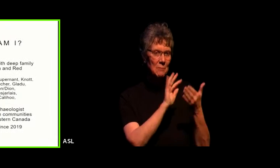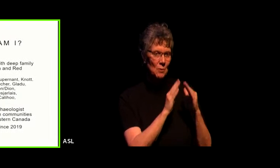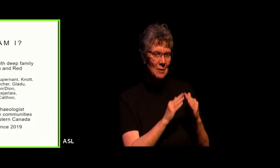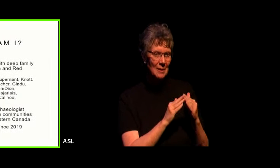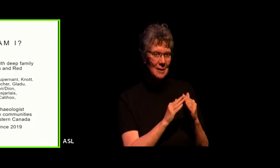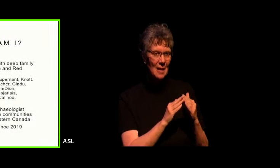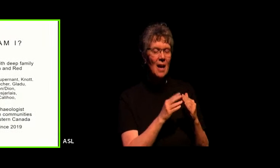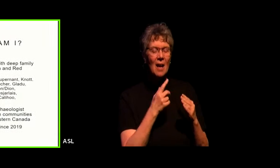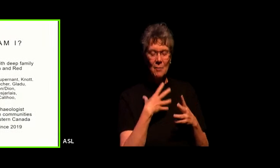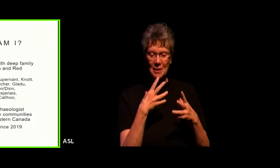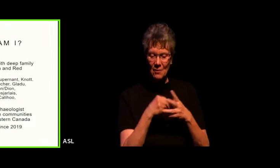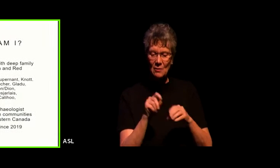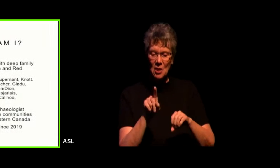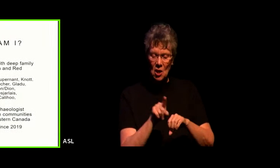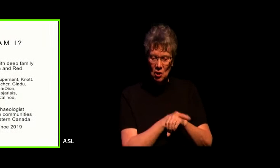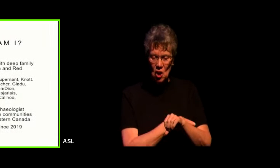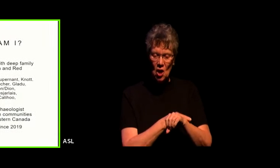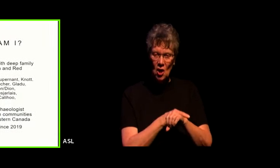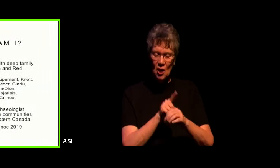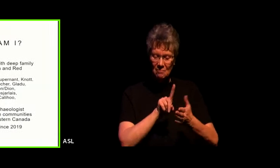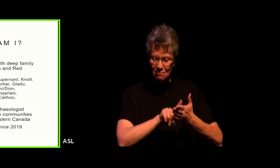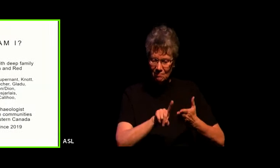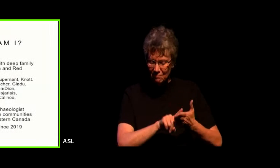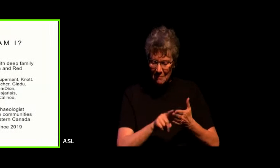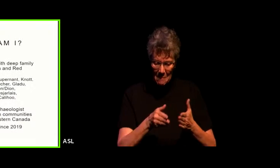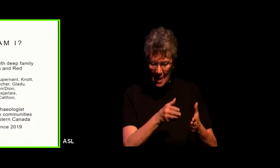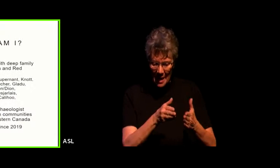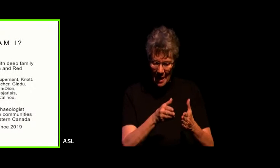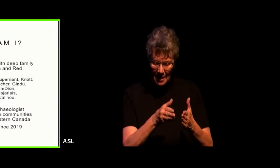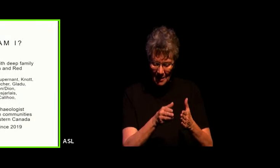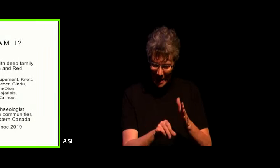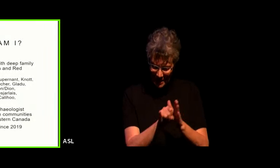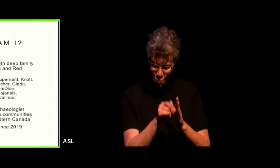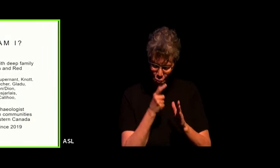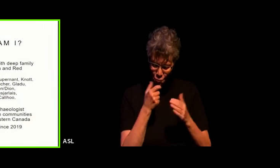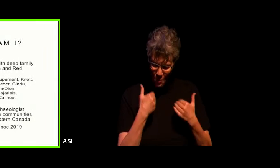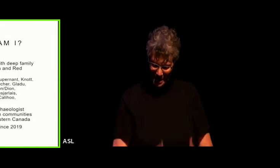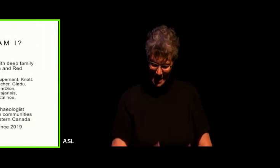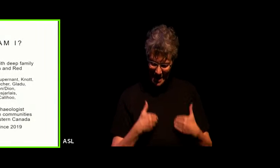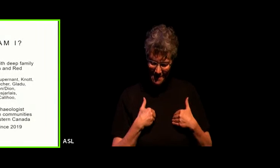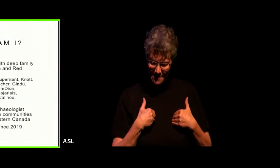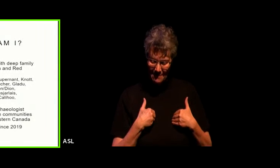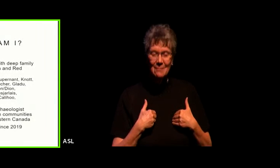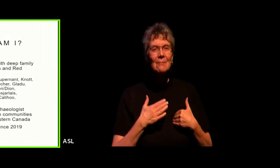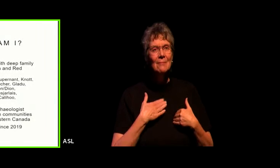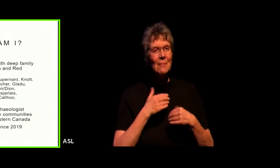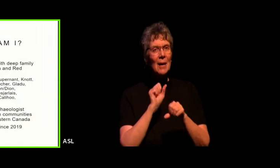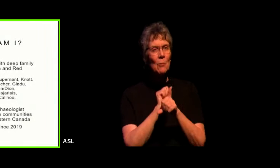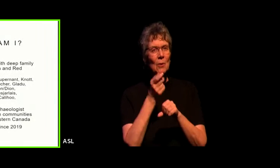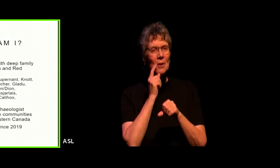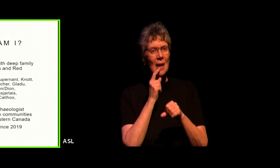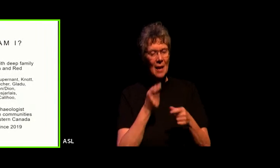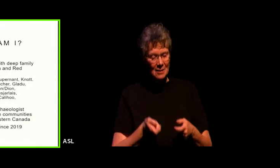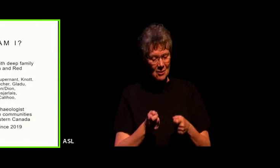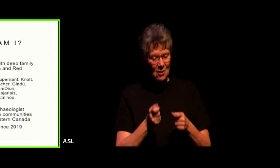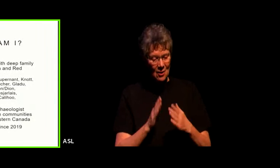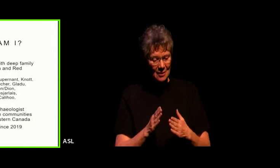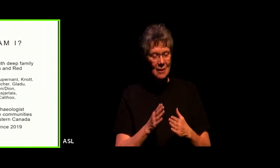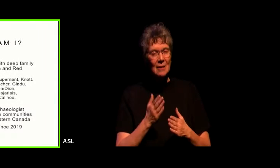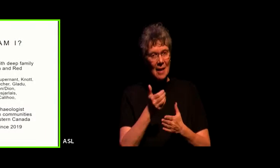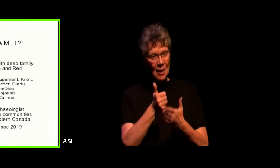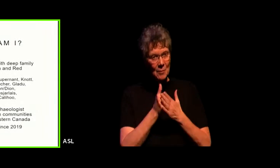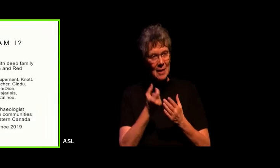out who I am. And my work as an archaeologist has really helped me to understand my living connections and relatives, as well as